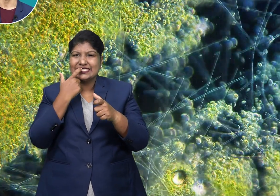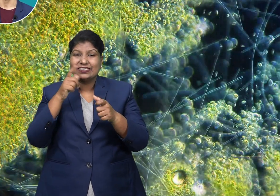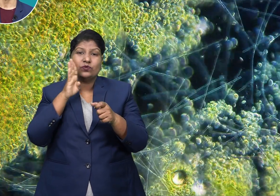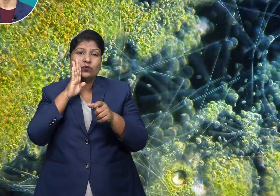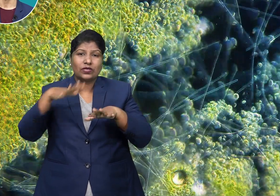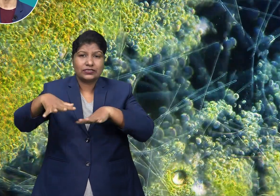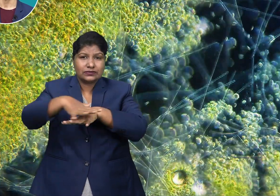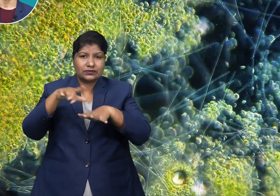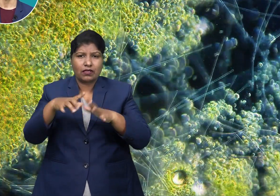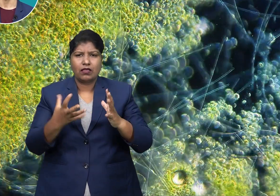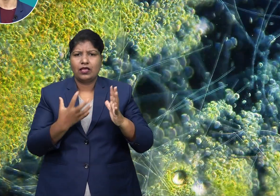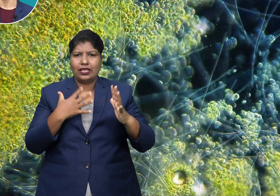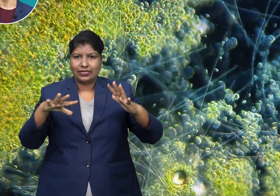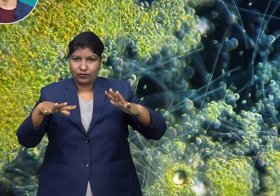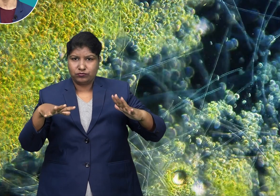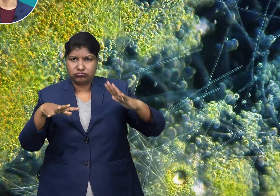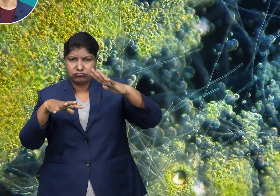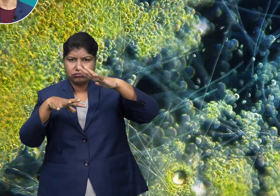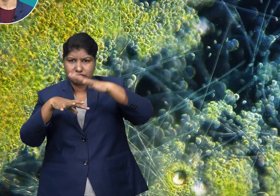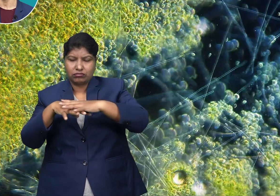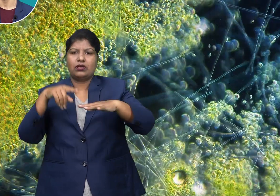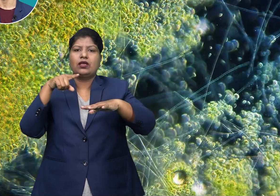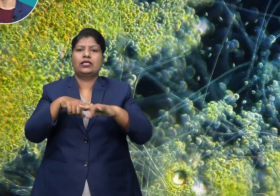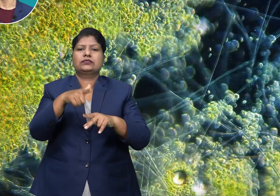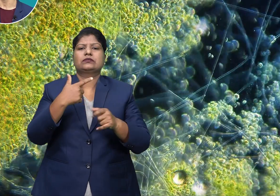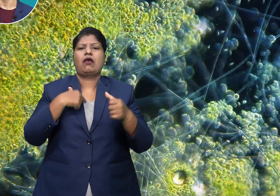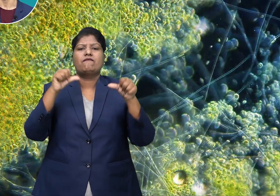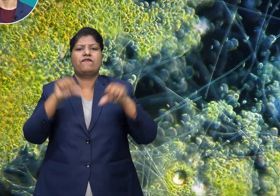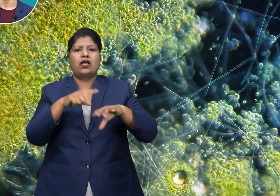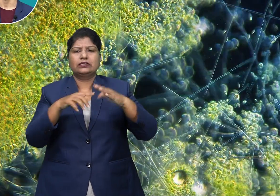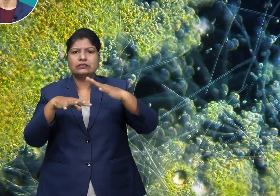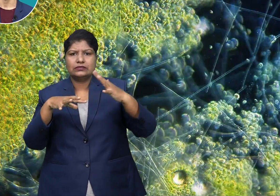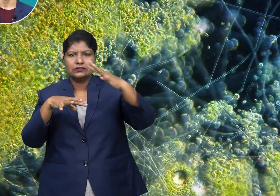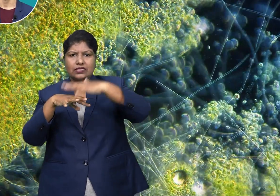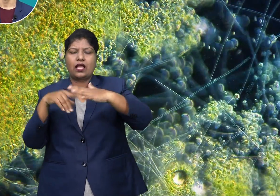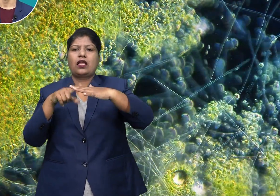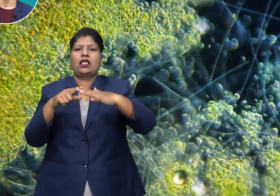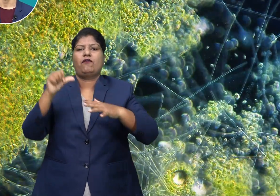colony that fails to compete dies out.